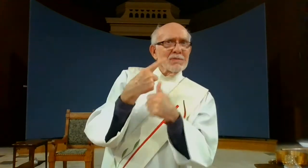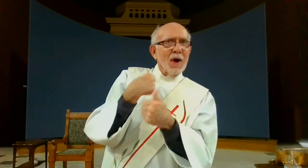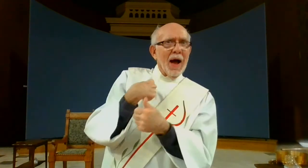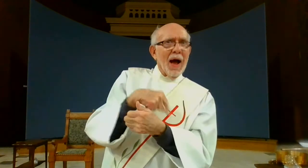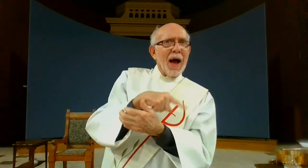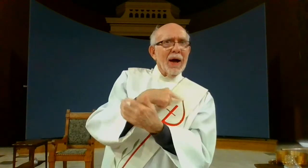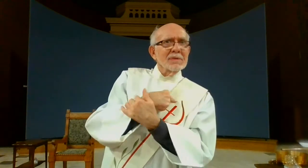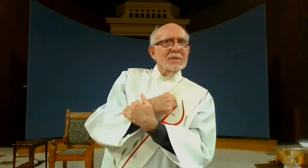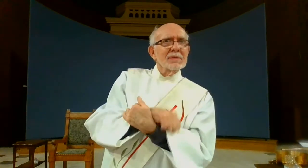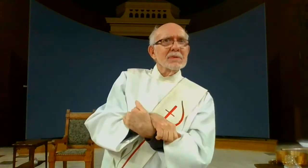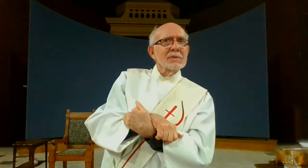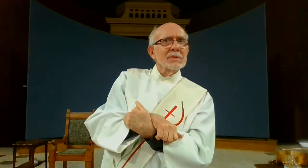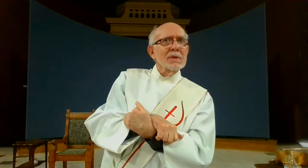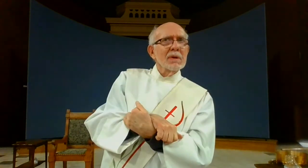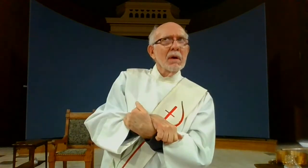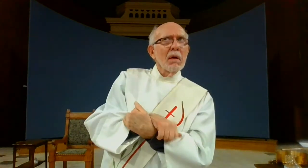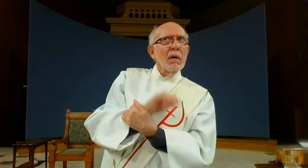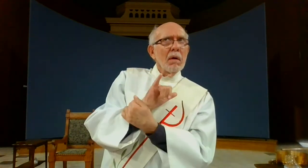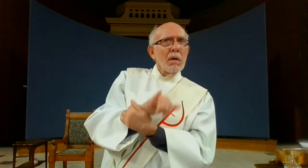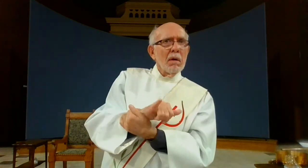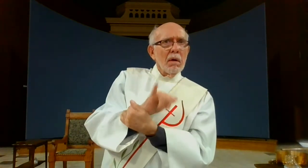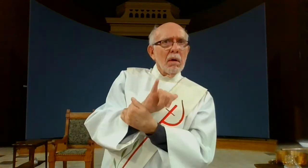That is the challenge for us.